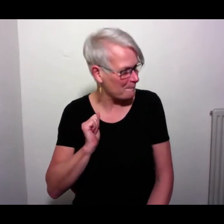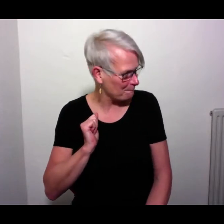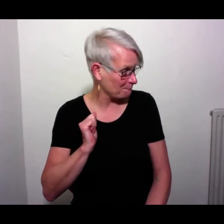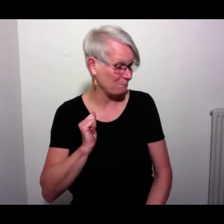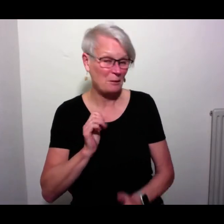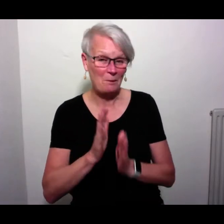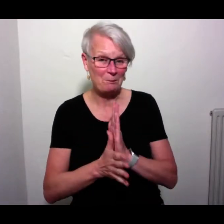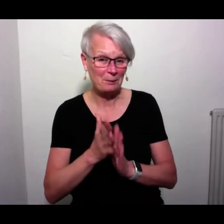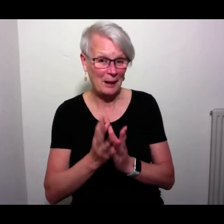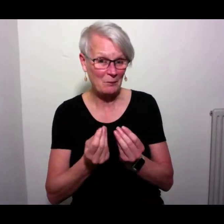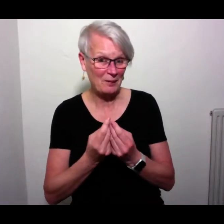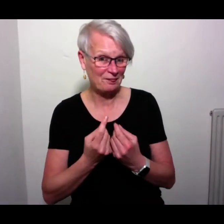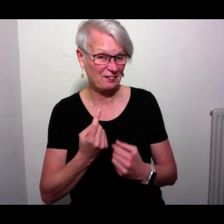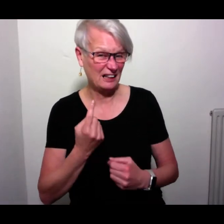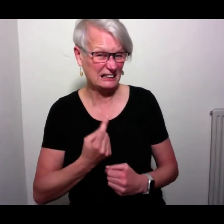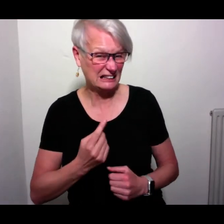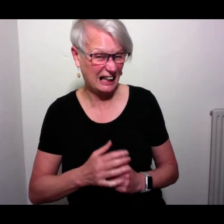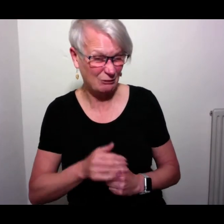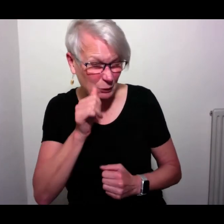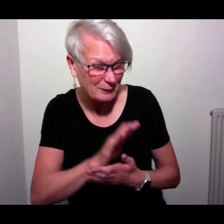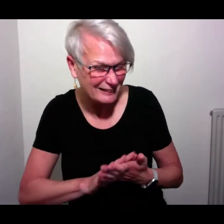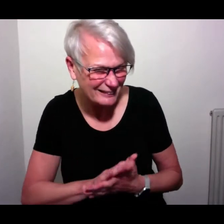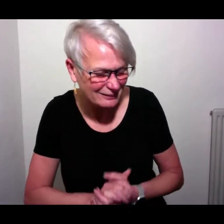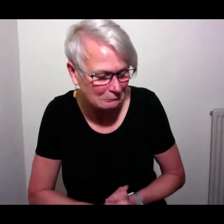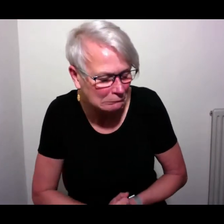DIYing her body, you know what I mean.